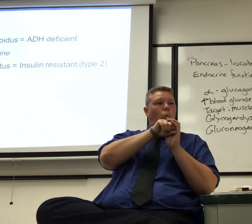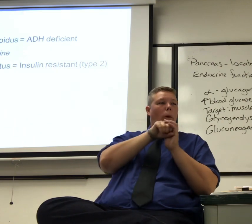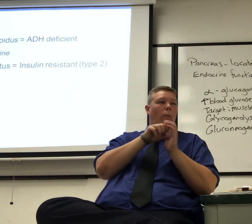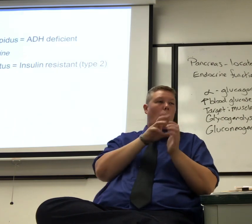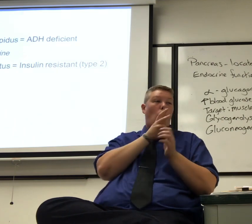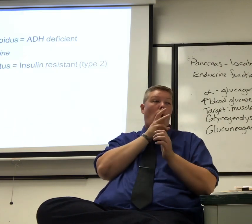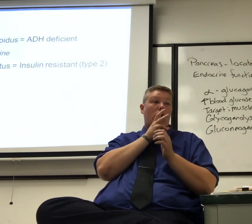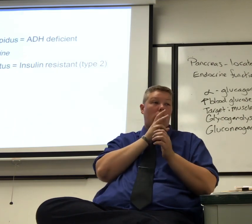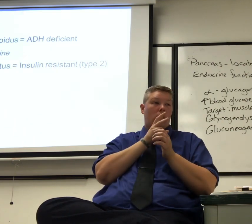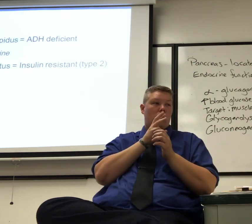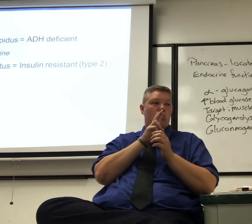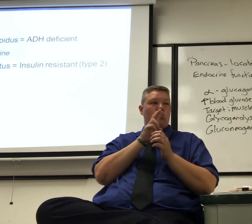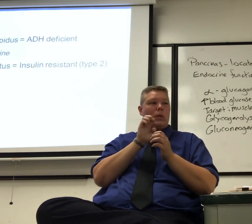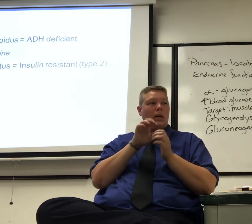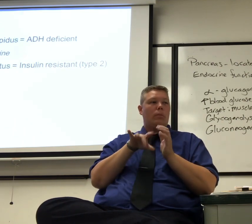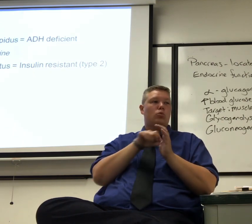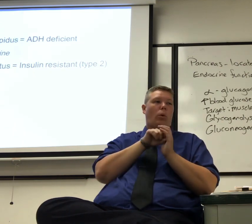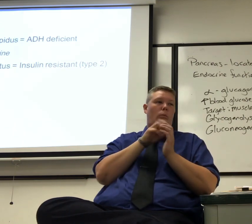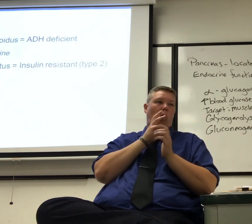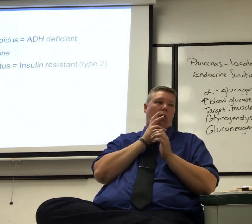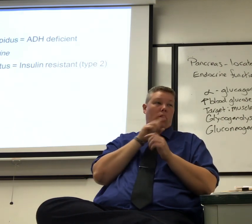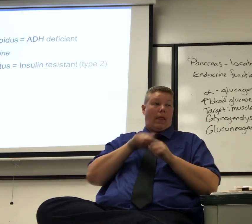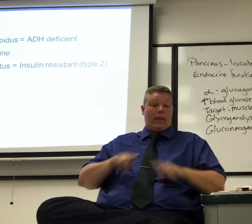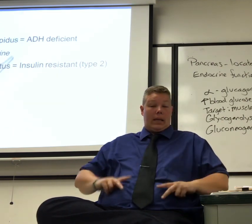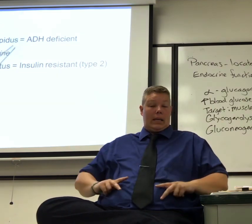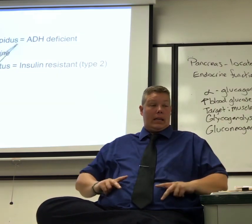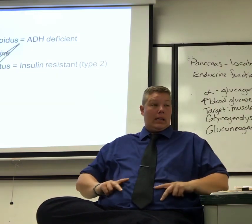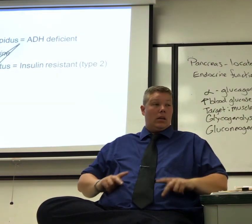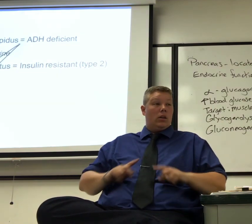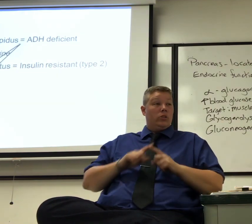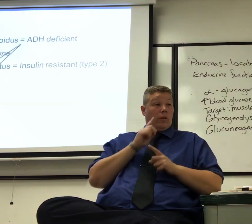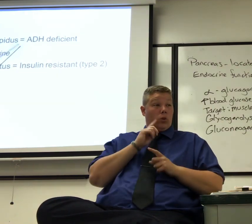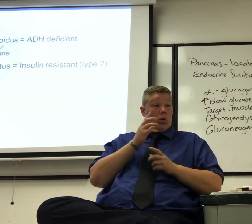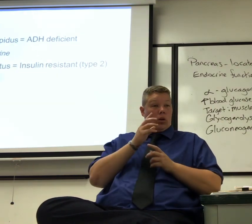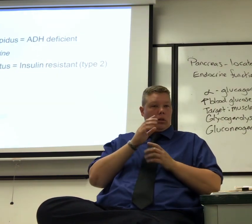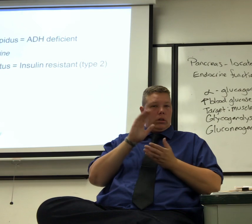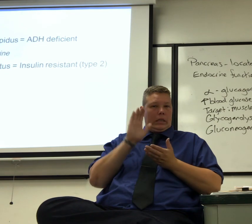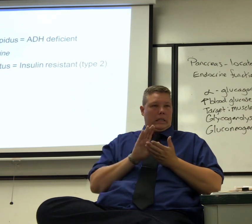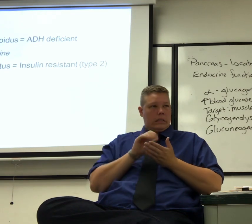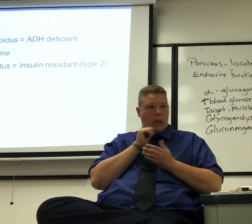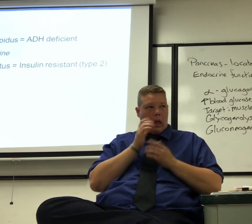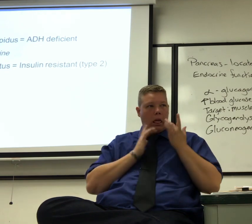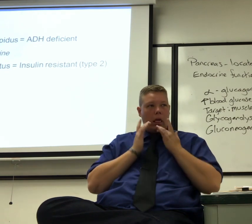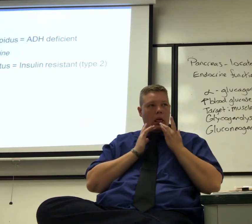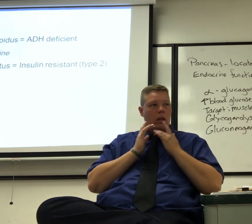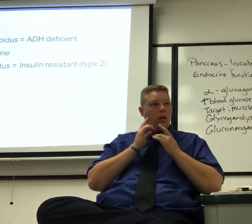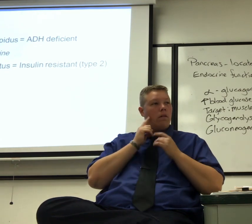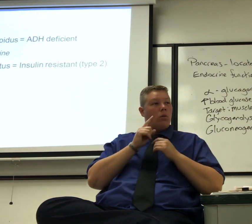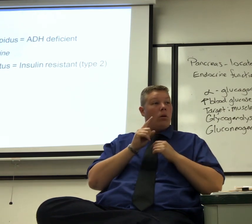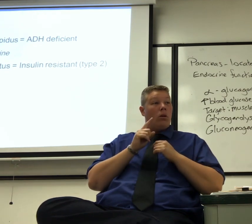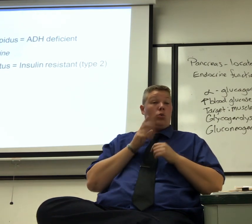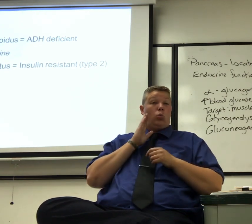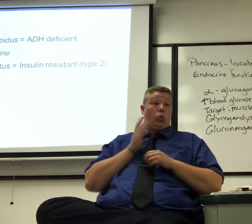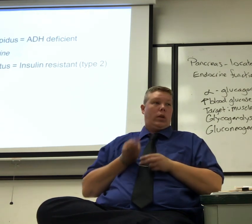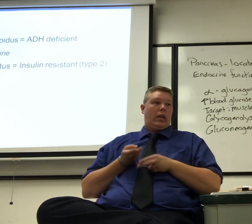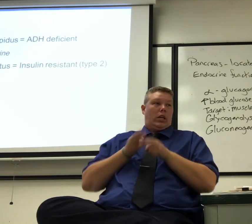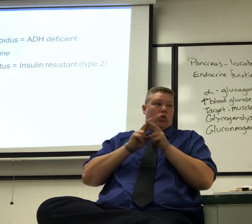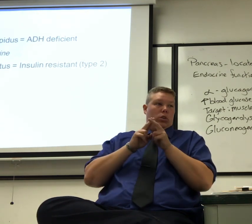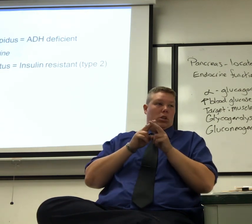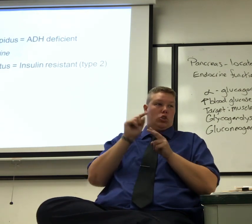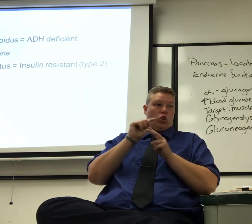We know ADH causes water reabsorption at the kidney to decrease urine